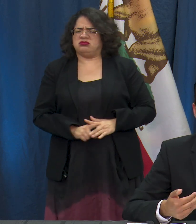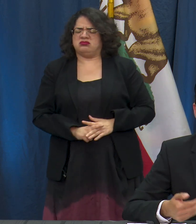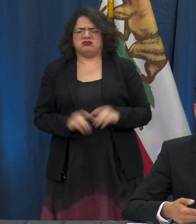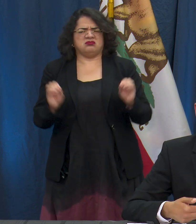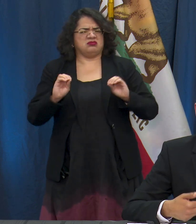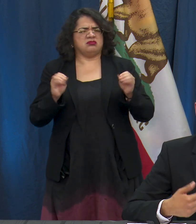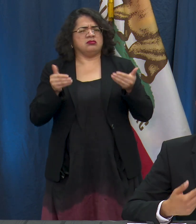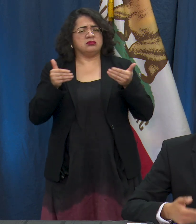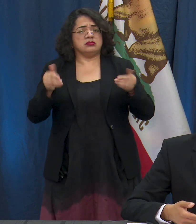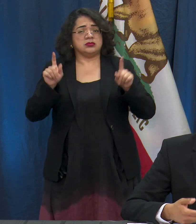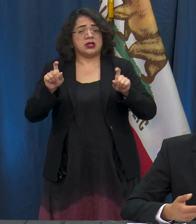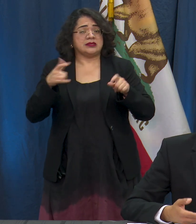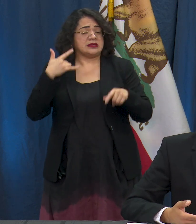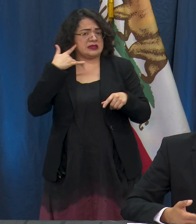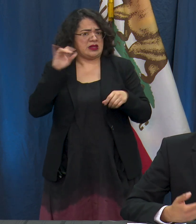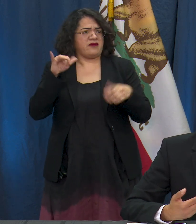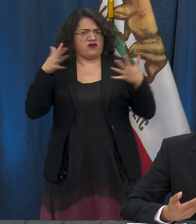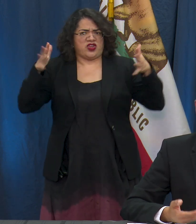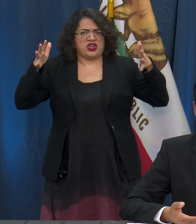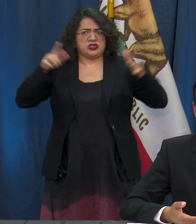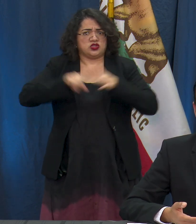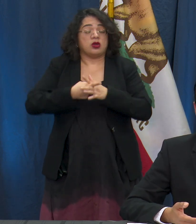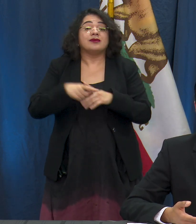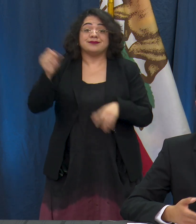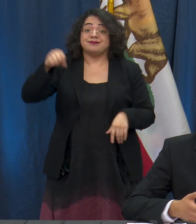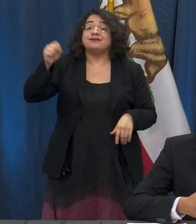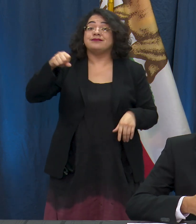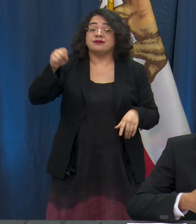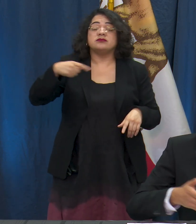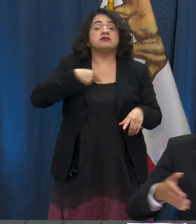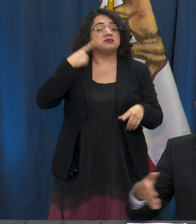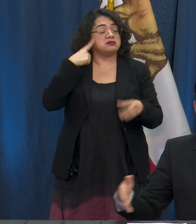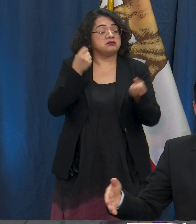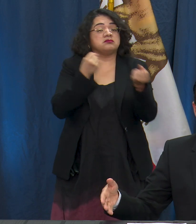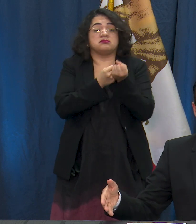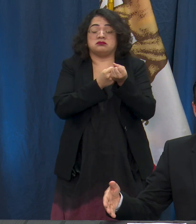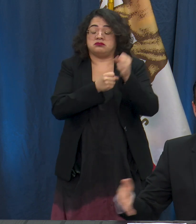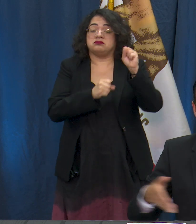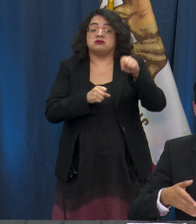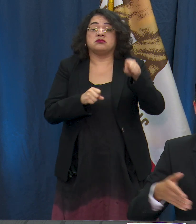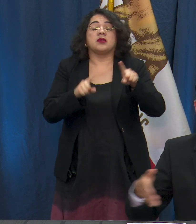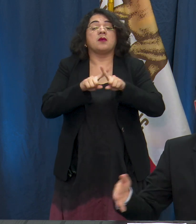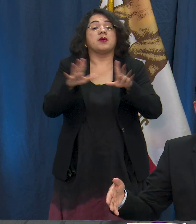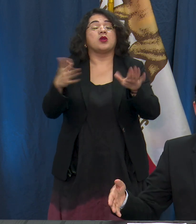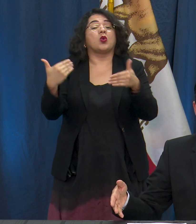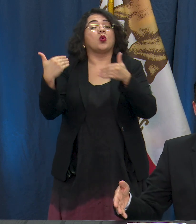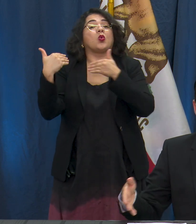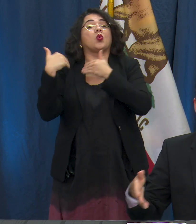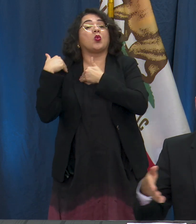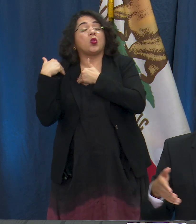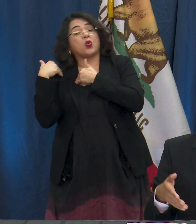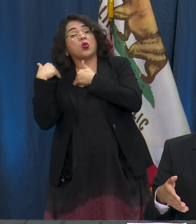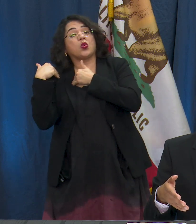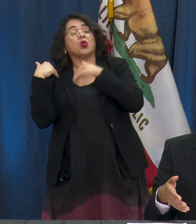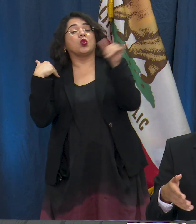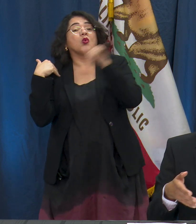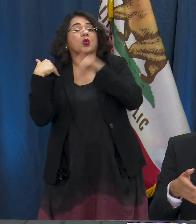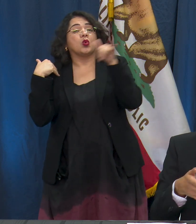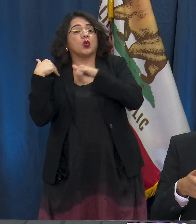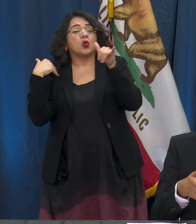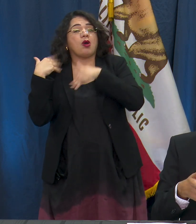that. But some of those similar locations have seen huge burdens and backlog. And